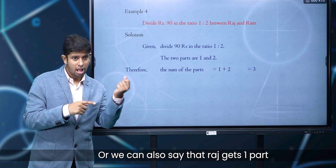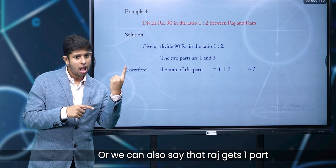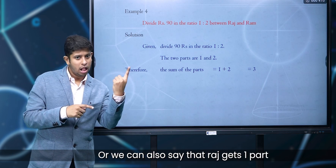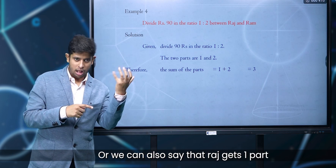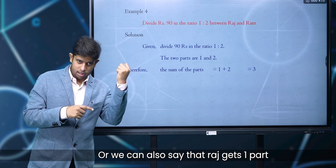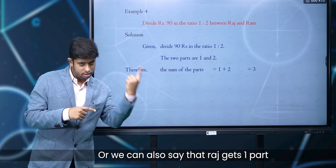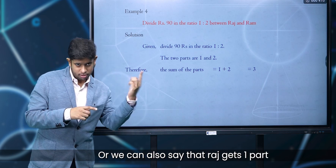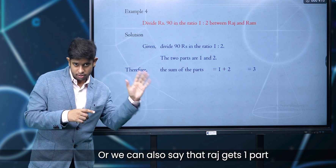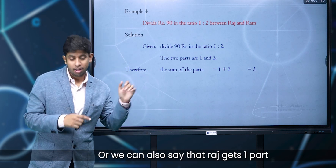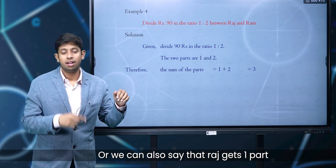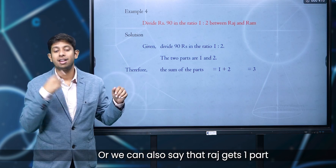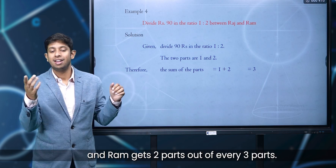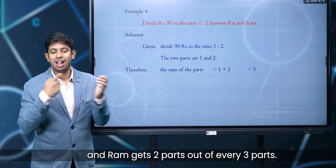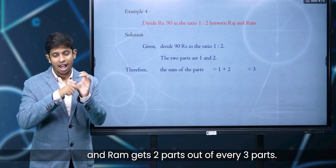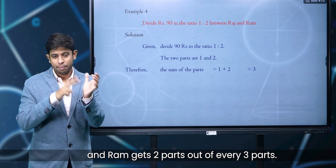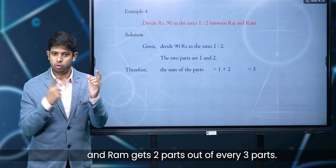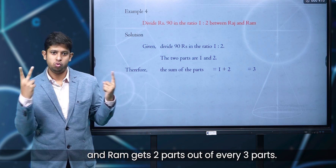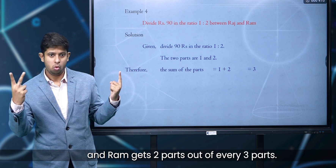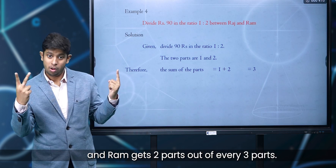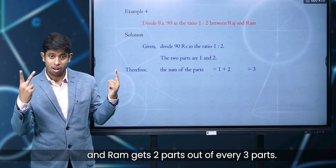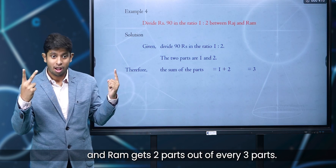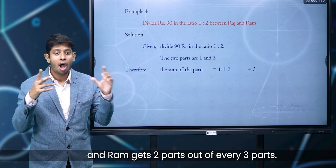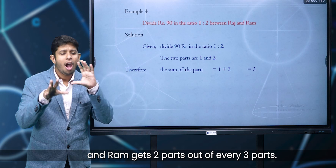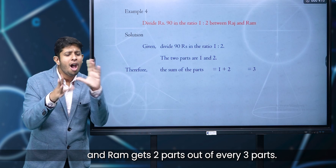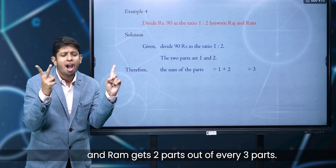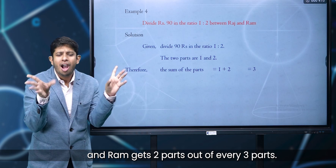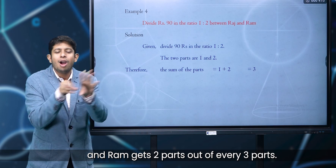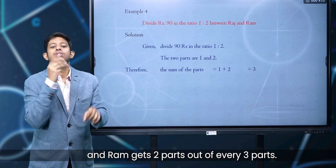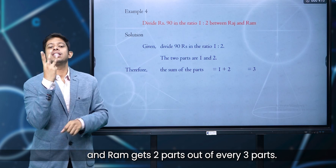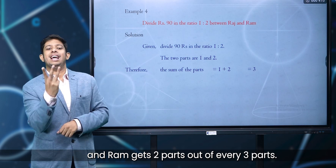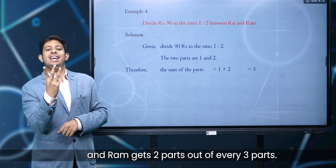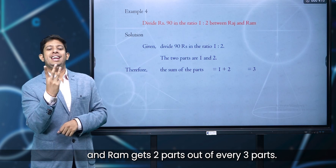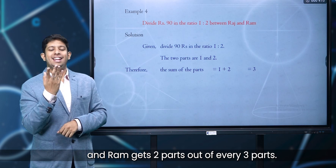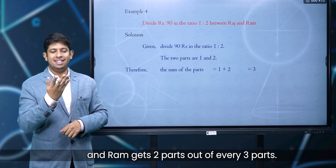say that Raj gets 1 part and Ram gets 2 parts out of every 3 parts.